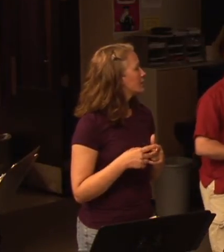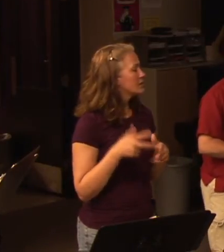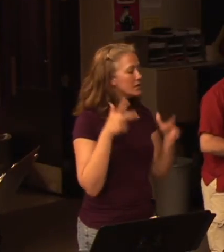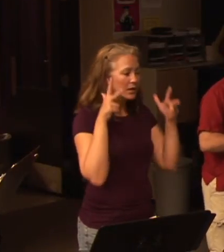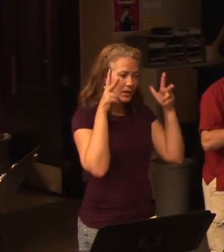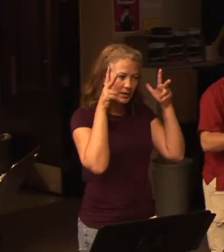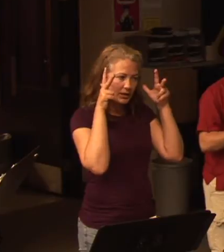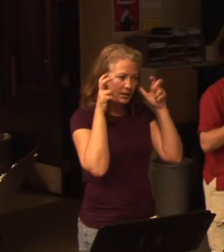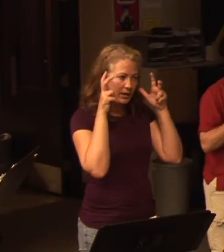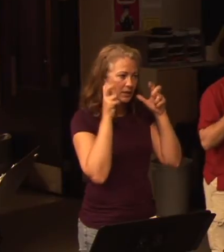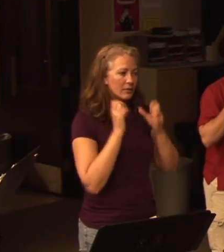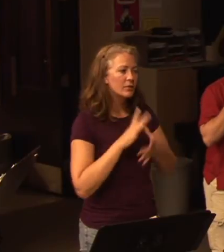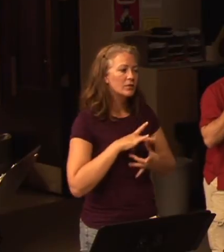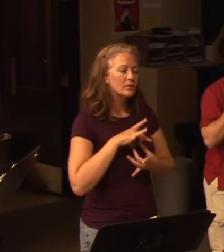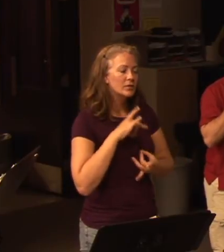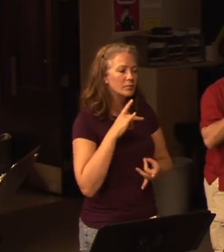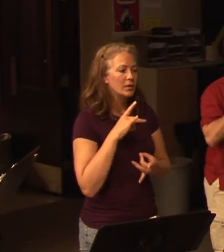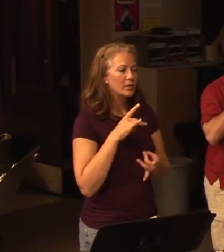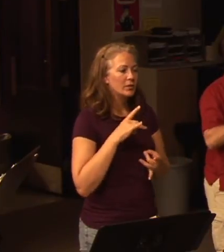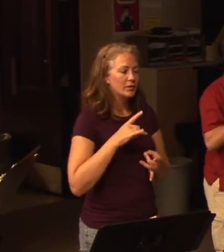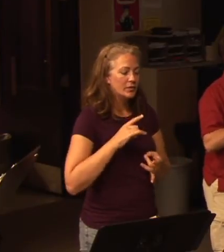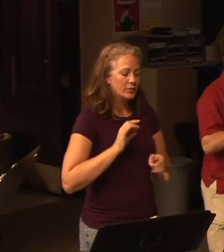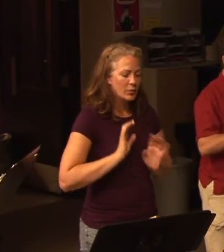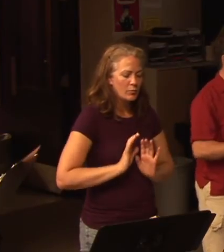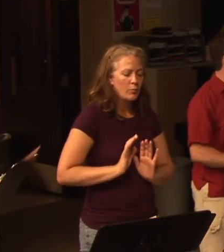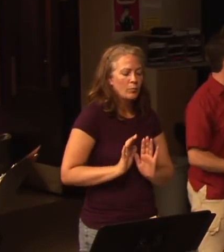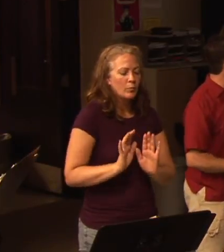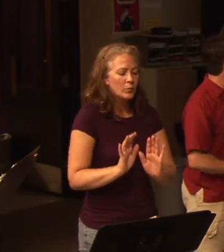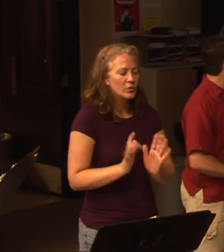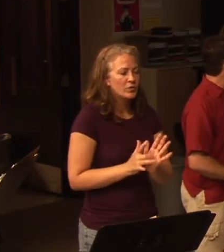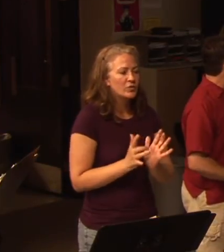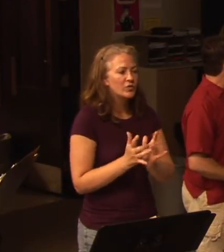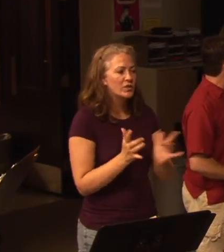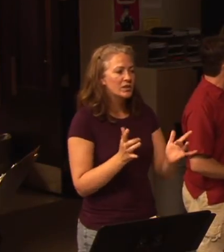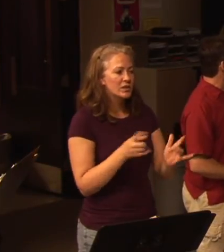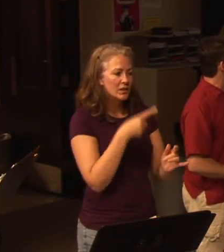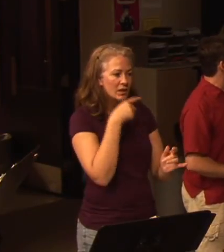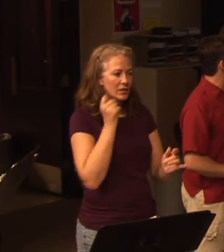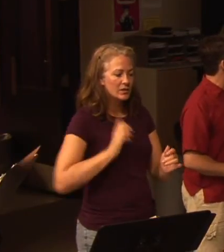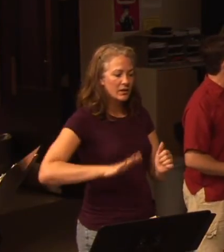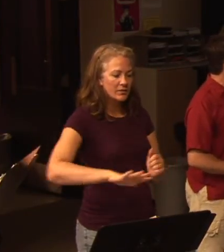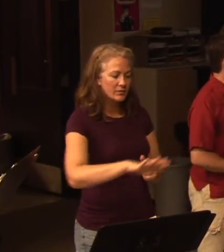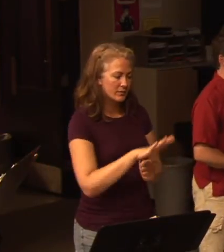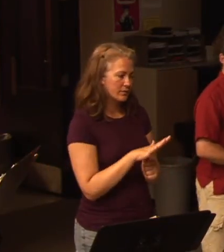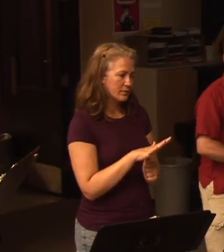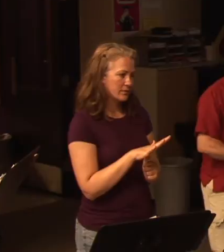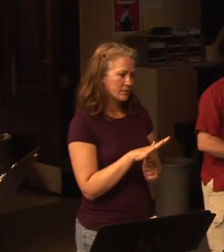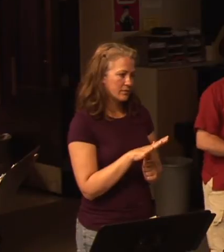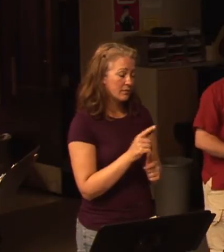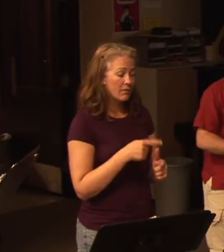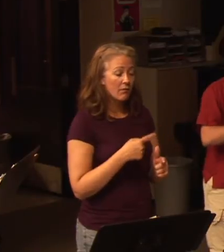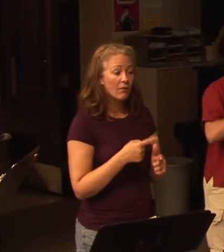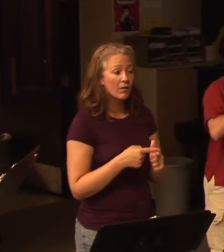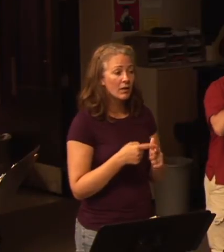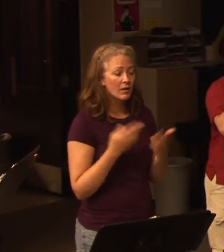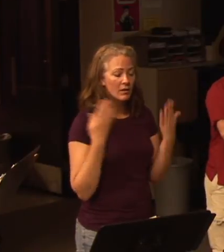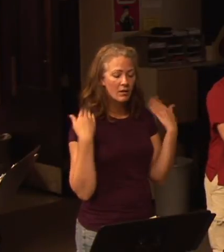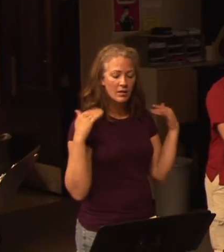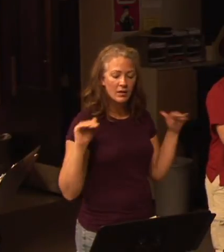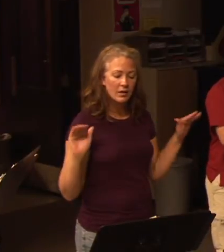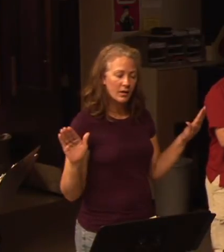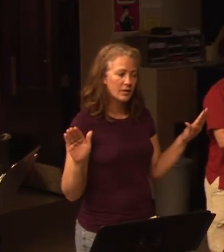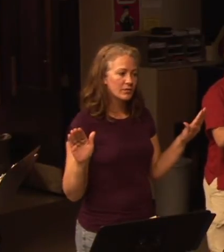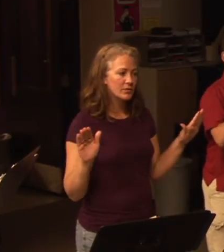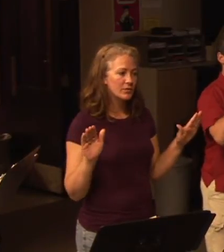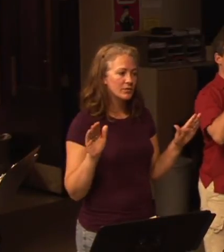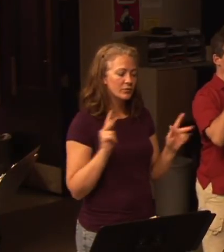the devil and to be tempted, and it says of wrestling with what he's about. And then afterwards, the angels take care of him. So now he's